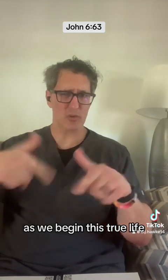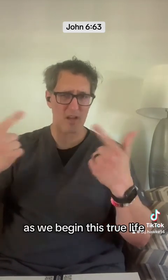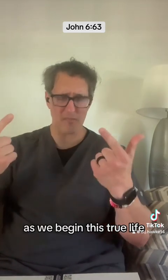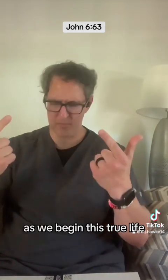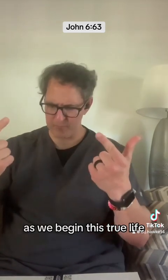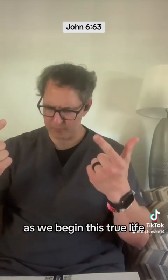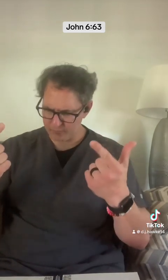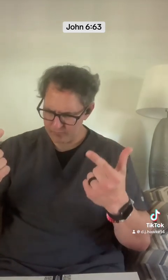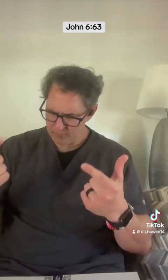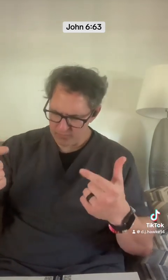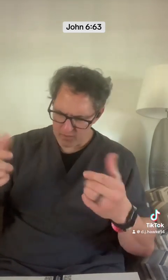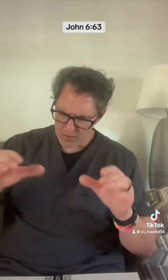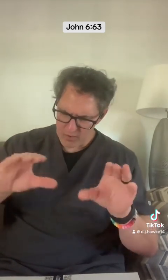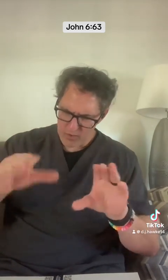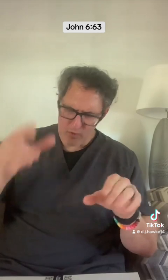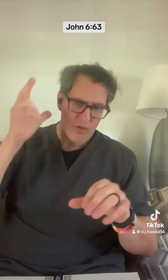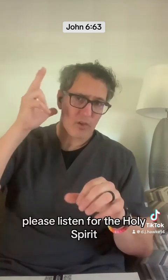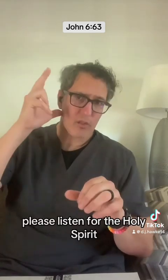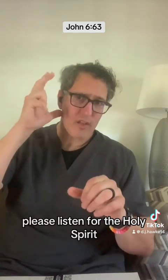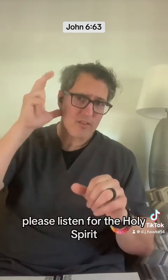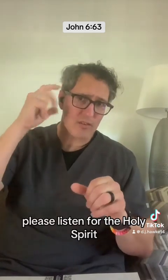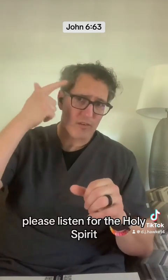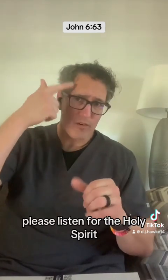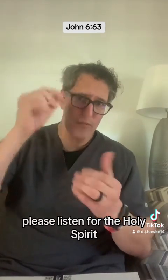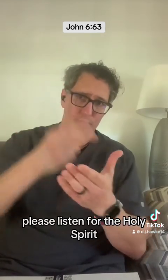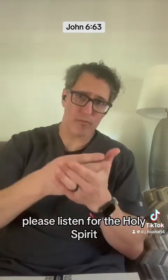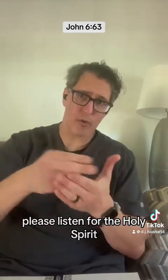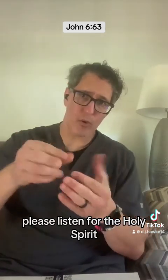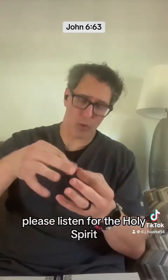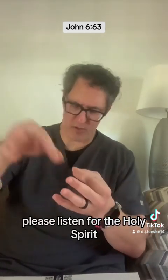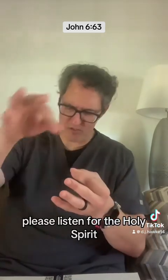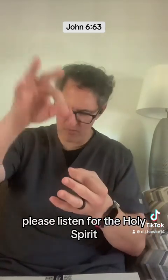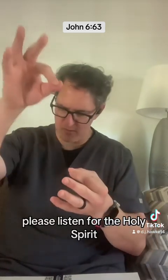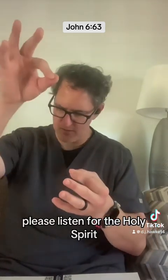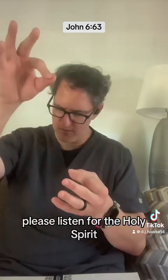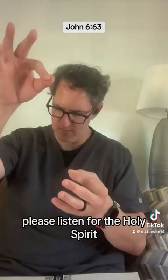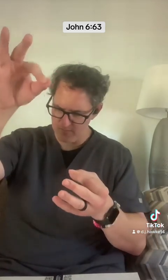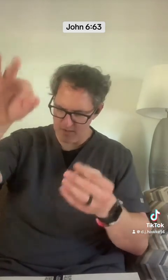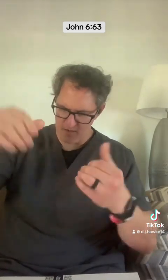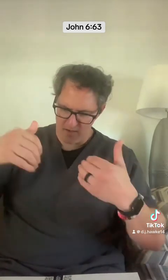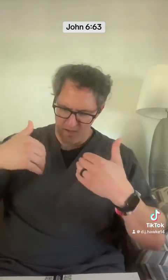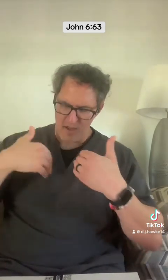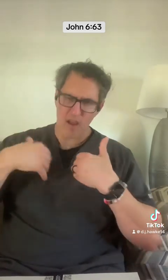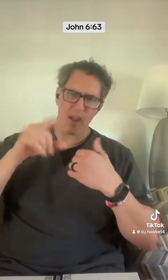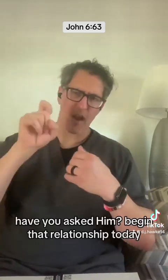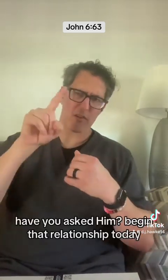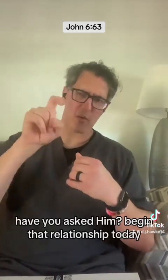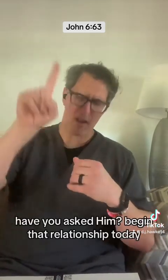life? Do you listen for the Holy Spirit? Have you asked